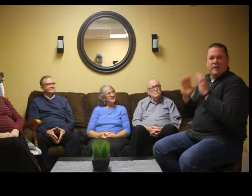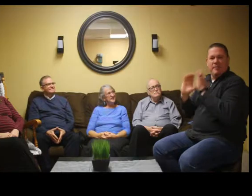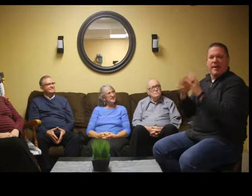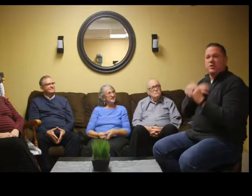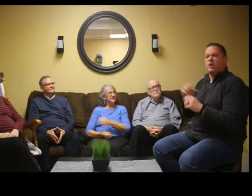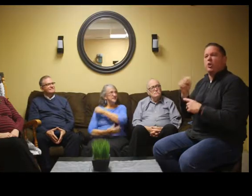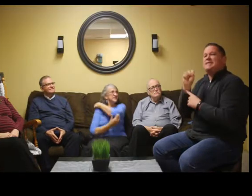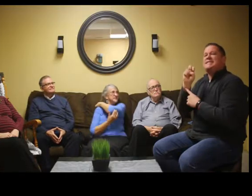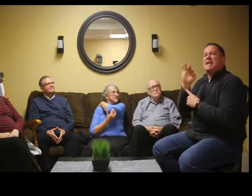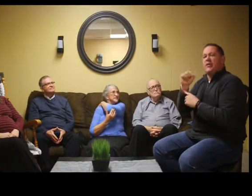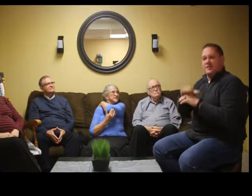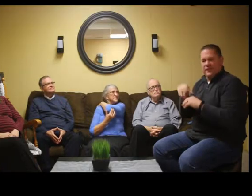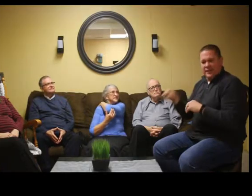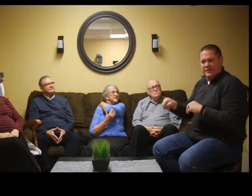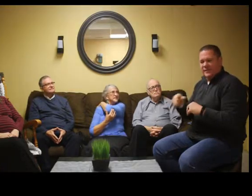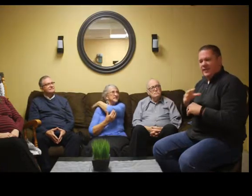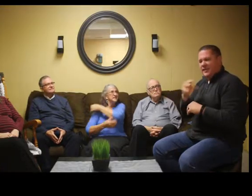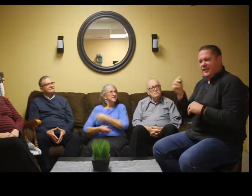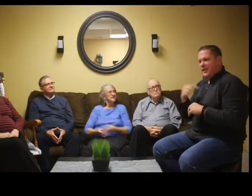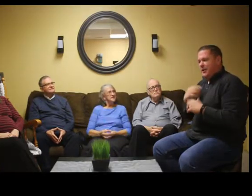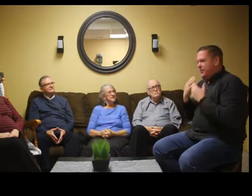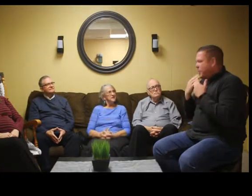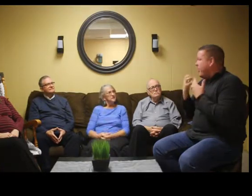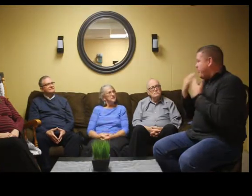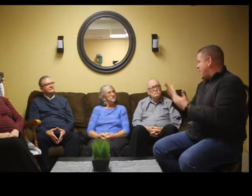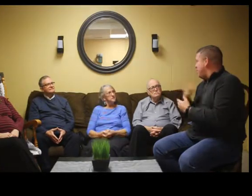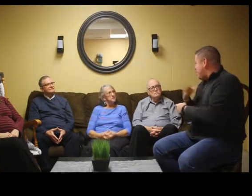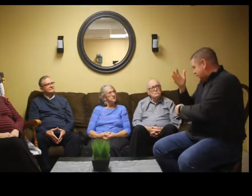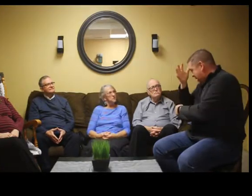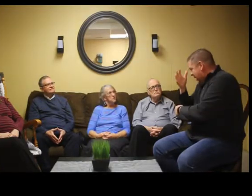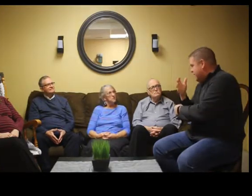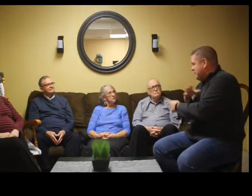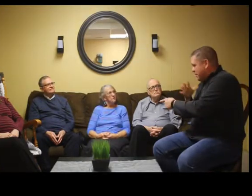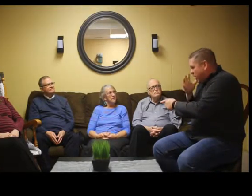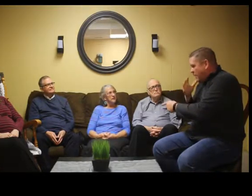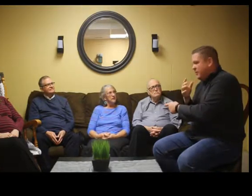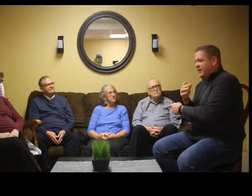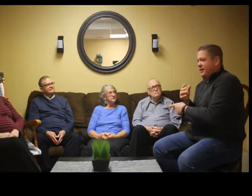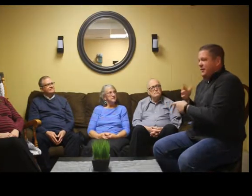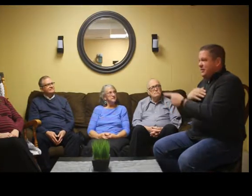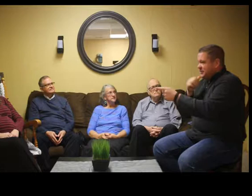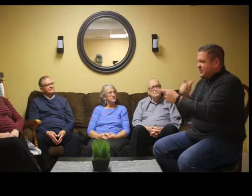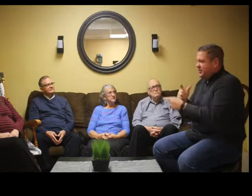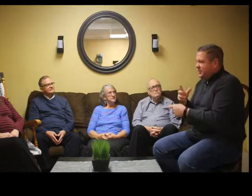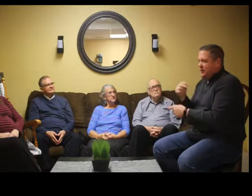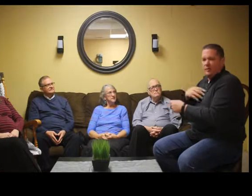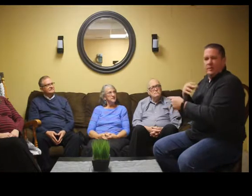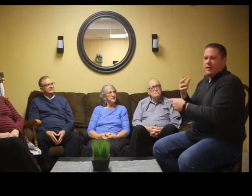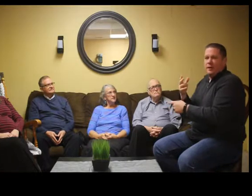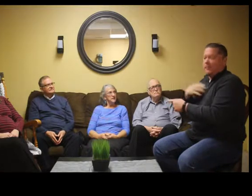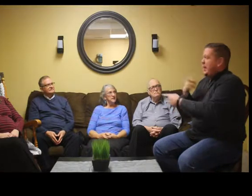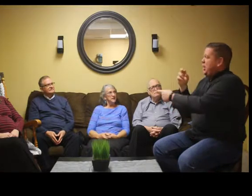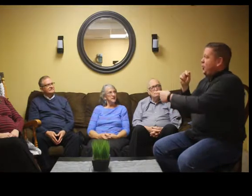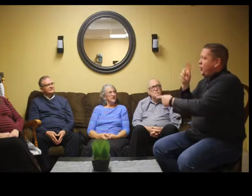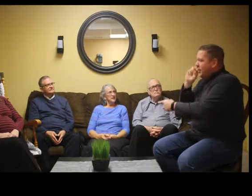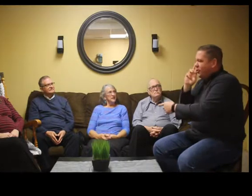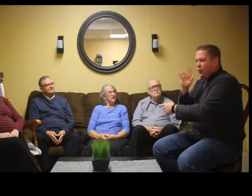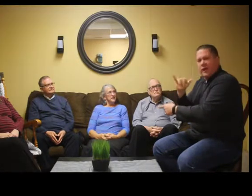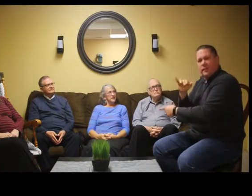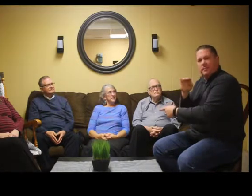amazing. I wish we could do a series on this. And I want to thank my dad, my mom, my sister, and my hero, my Uncle Ray,